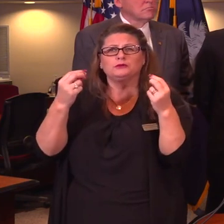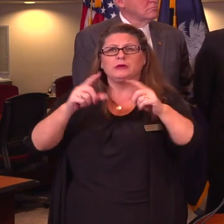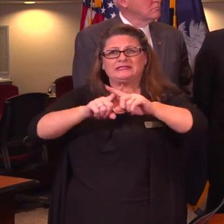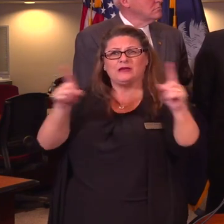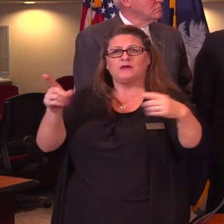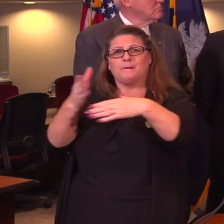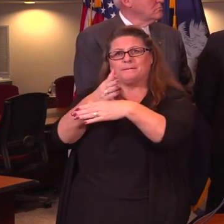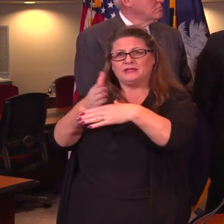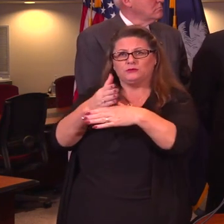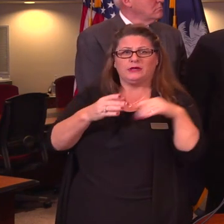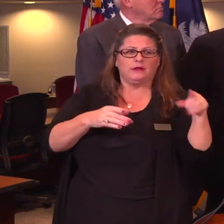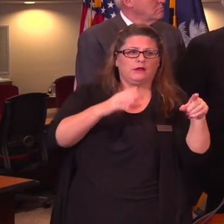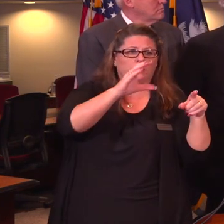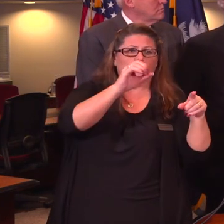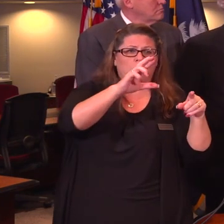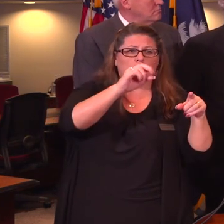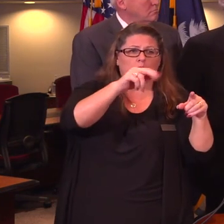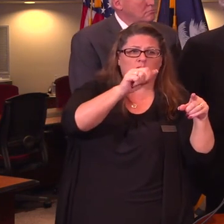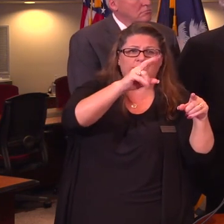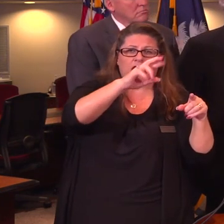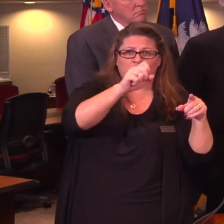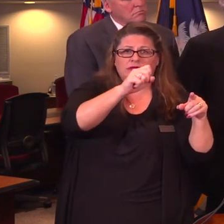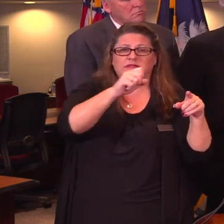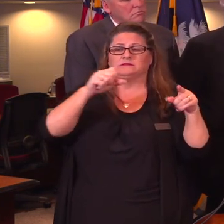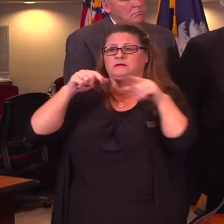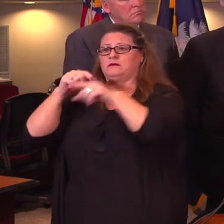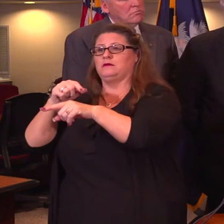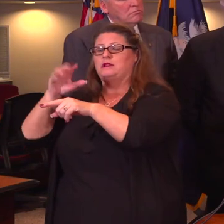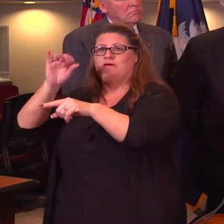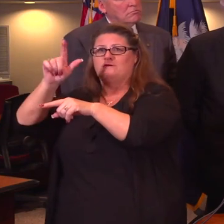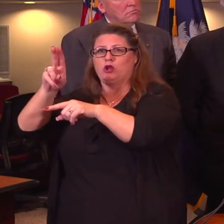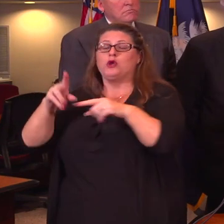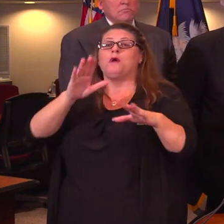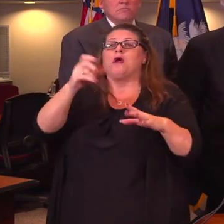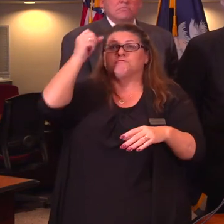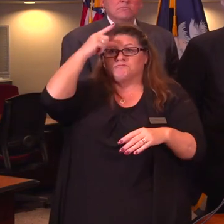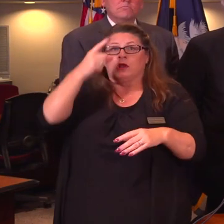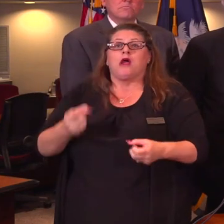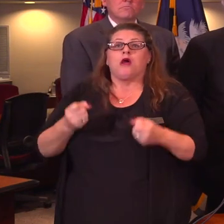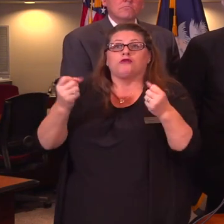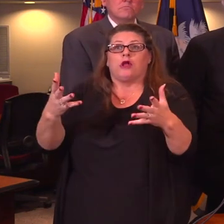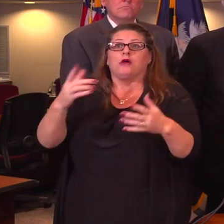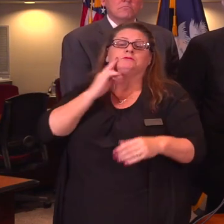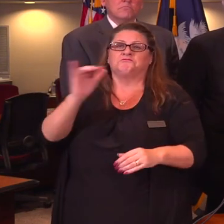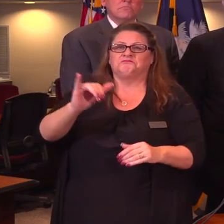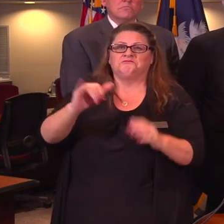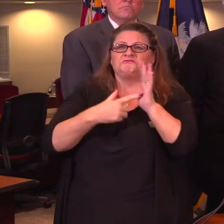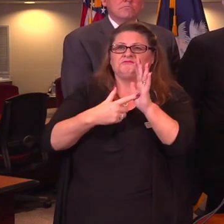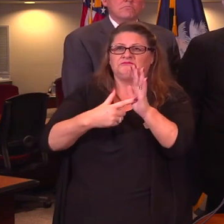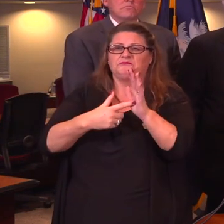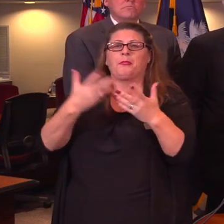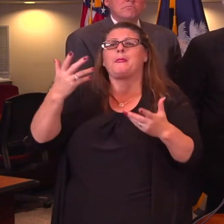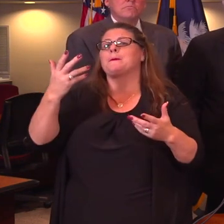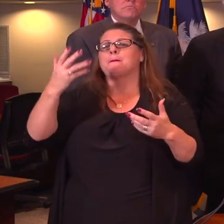differences between the flu and the coronavirus? Obviously, there must be a lot. Well, the symptoms that they cause are similar. They both cause a febrile illness, or